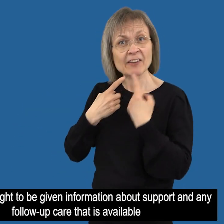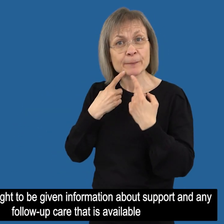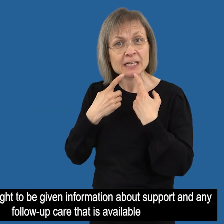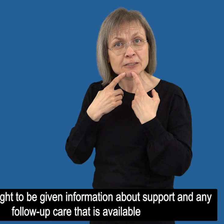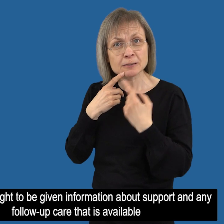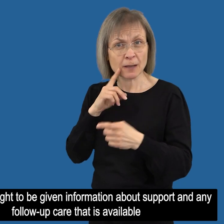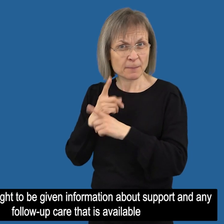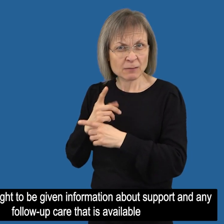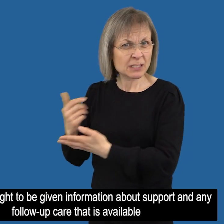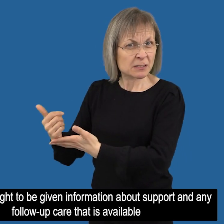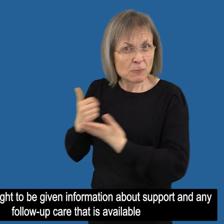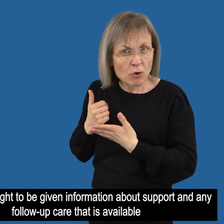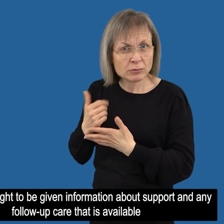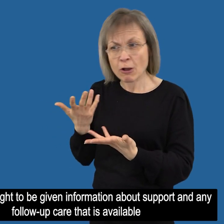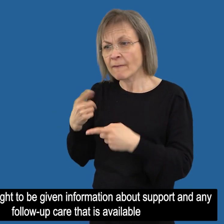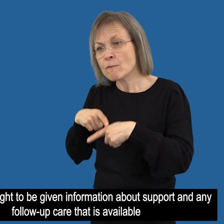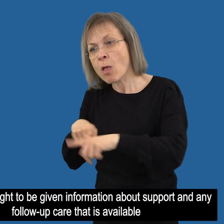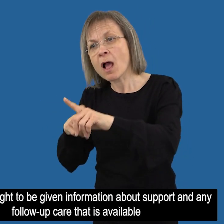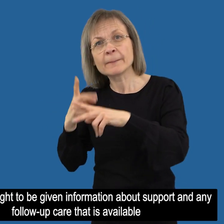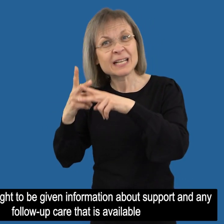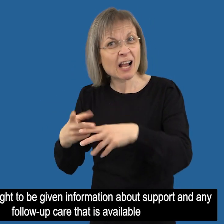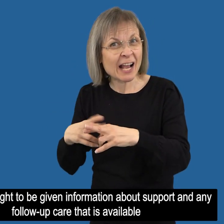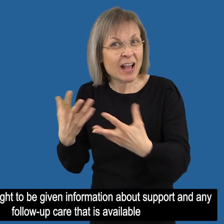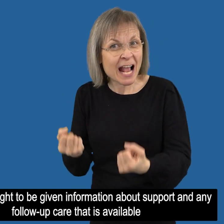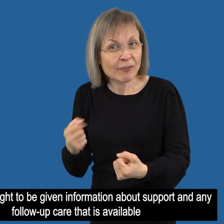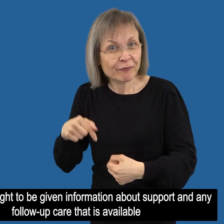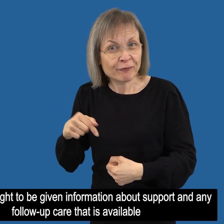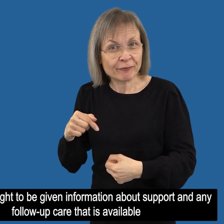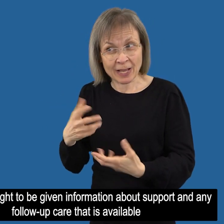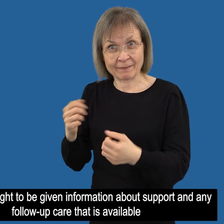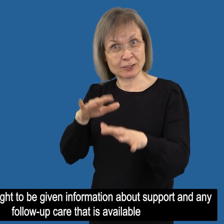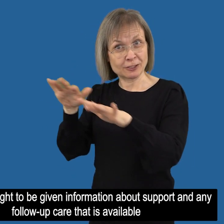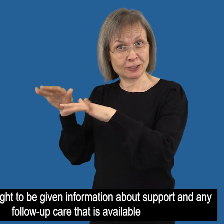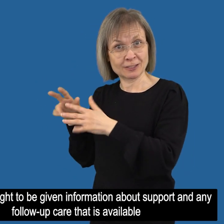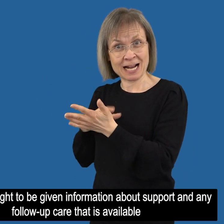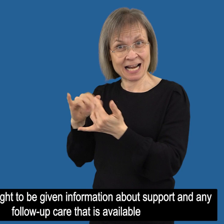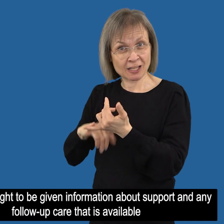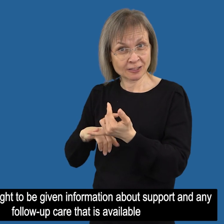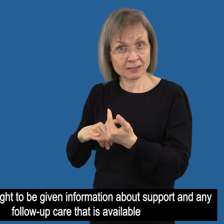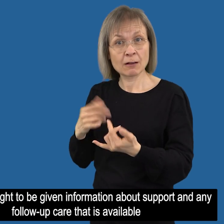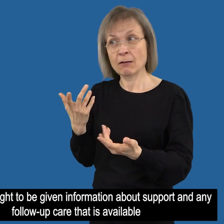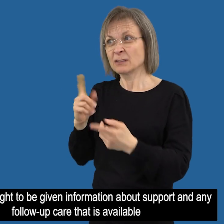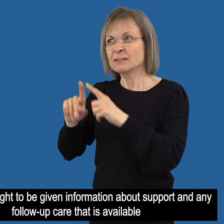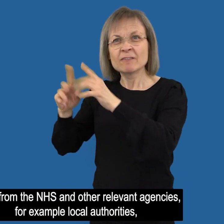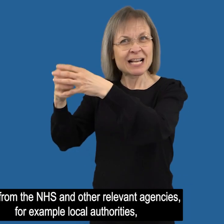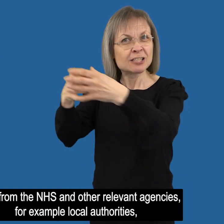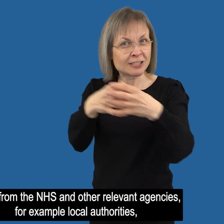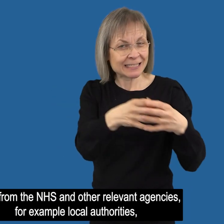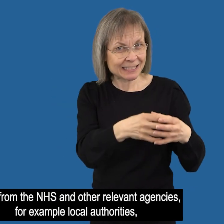I have the right to be given information about support and any follow-up care that is available to me from the NHS and other relevant